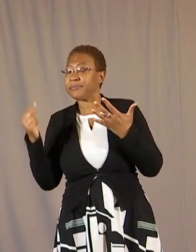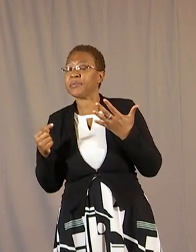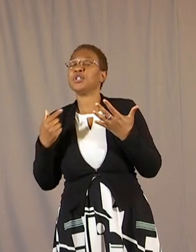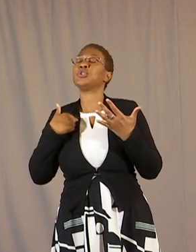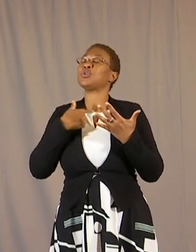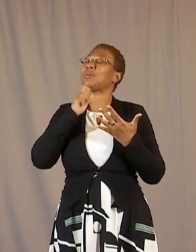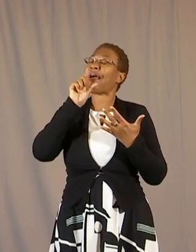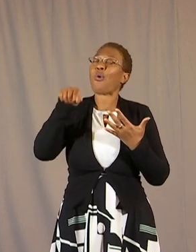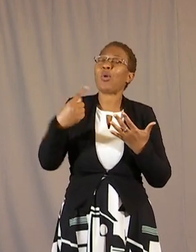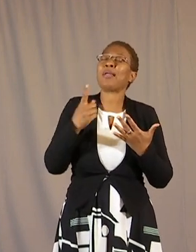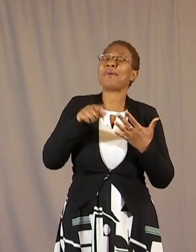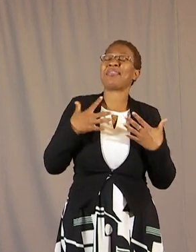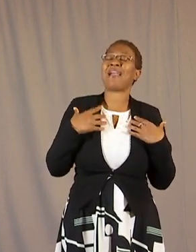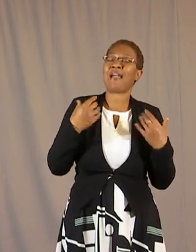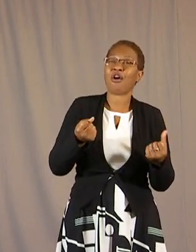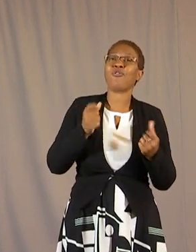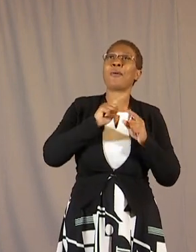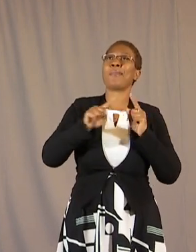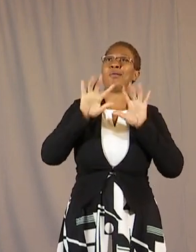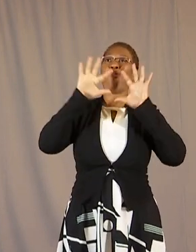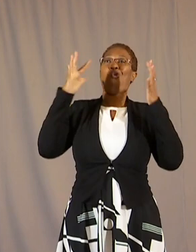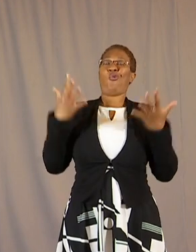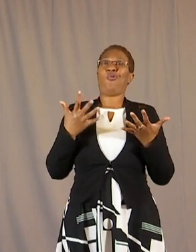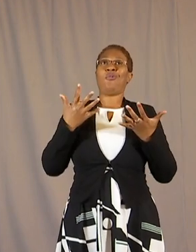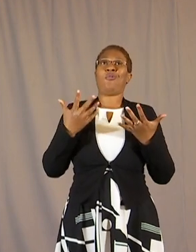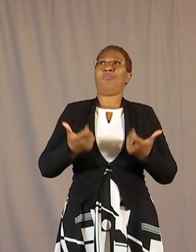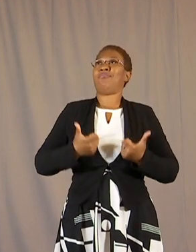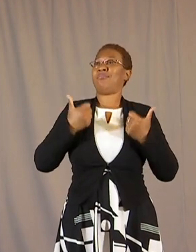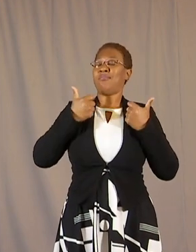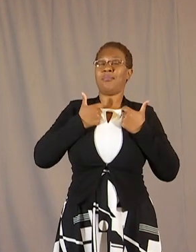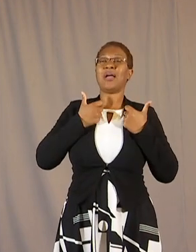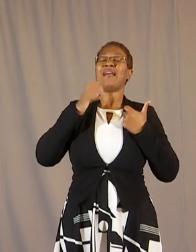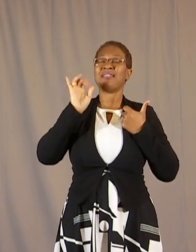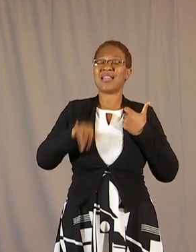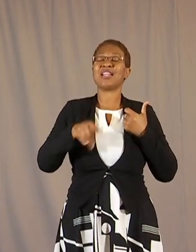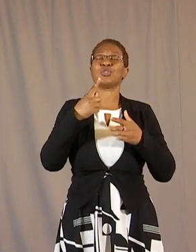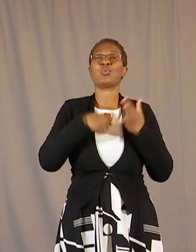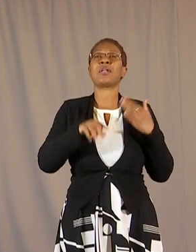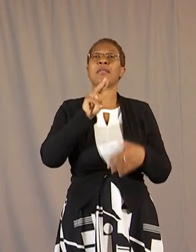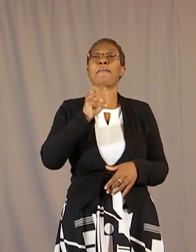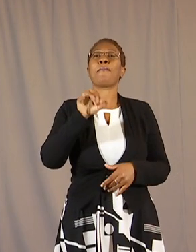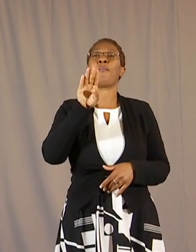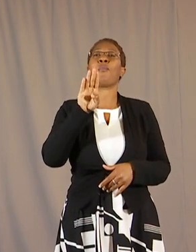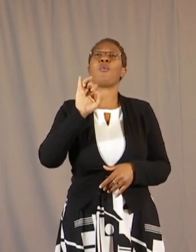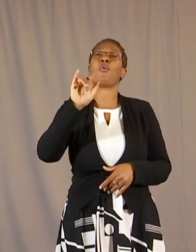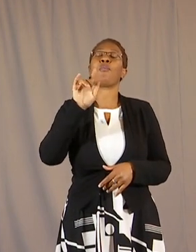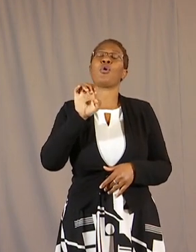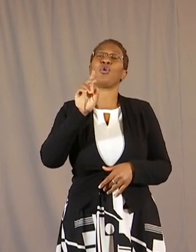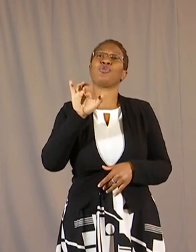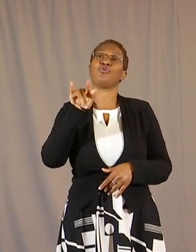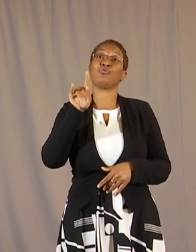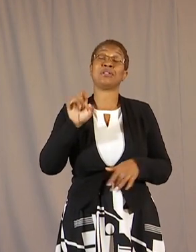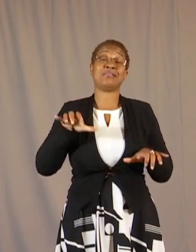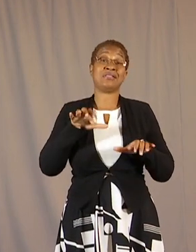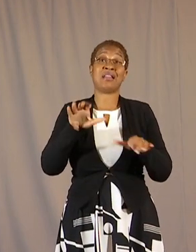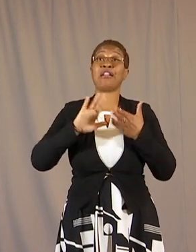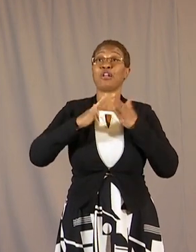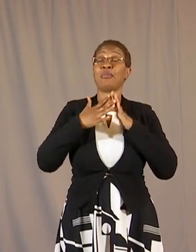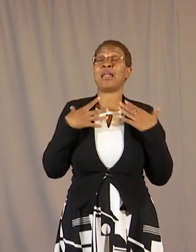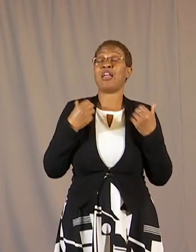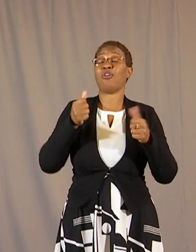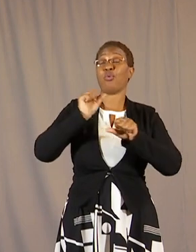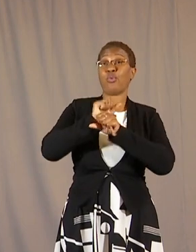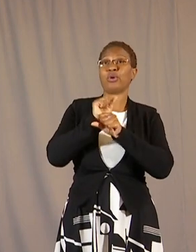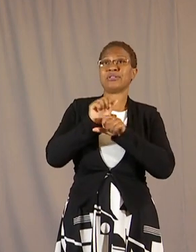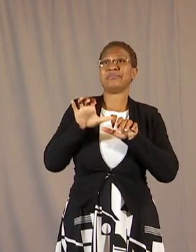their health, but their overall well-being. And that's one of the things that the mobile units have done, and through community health workers and that kind